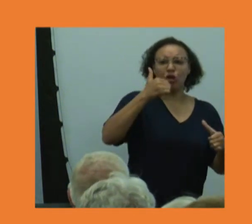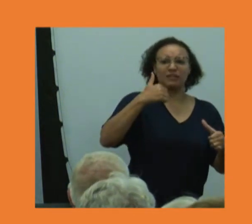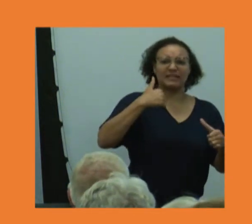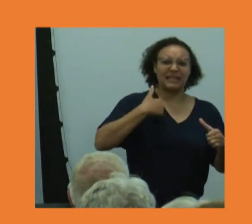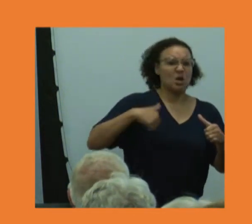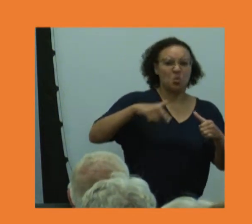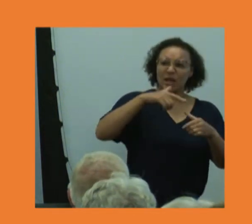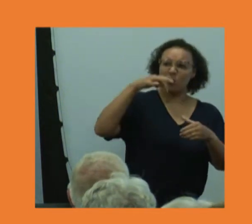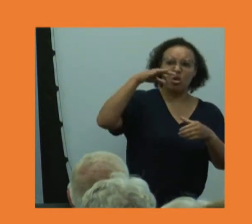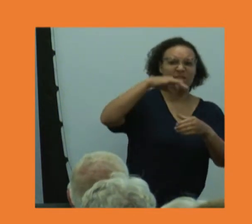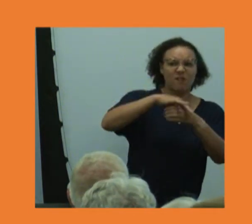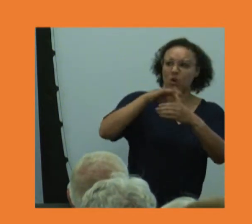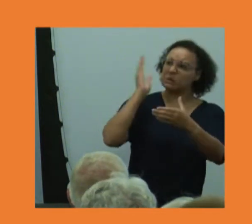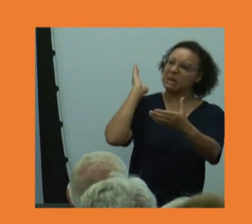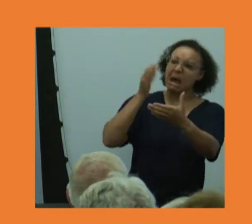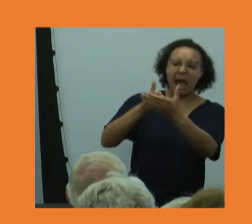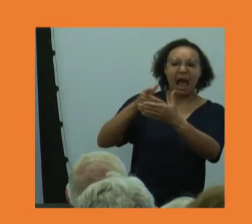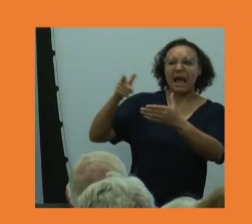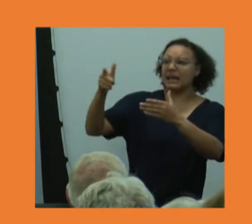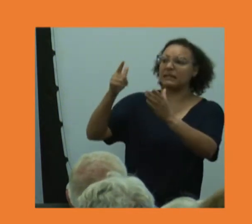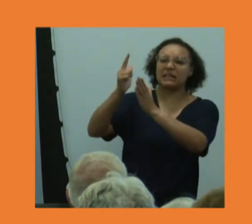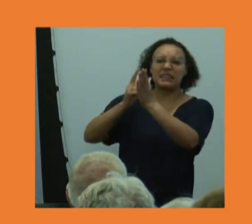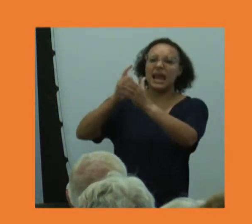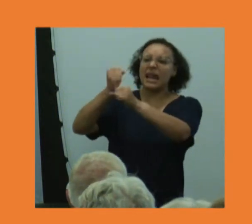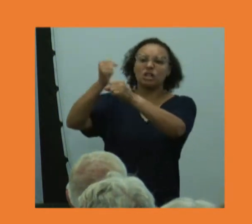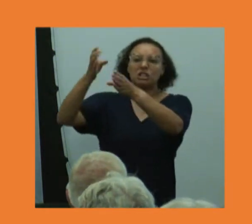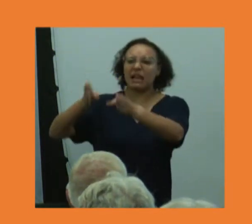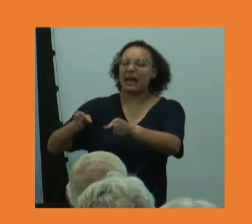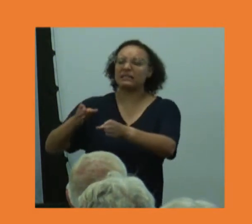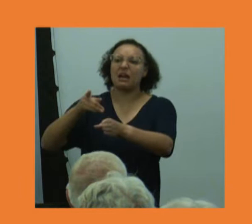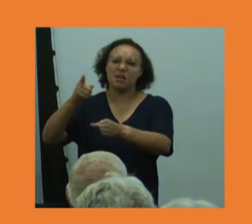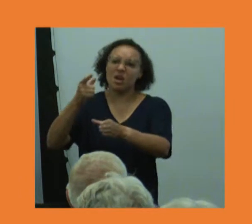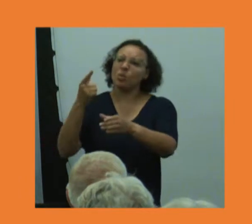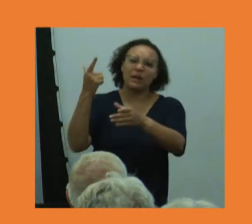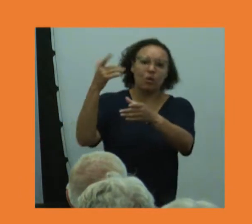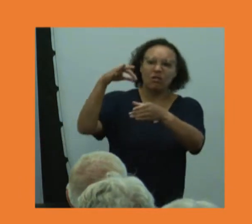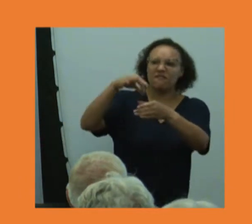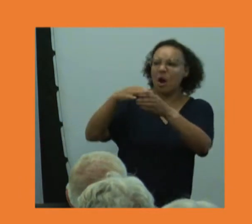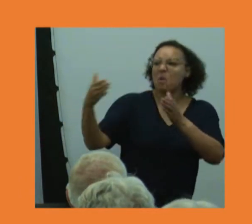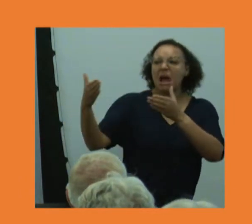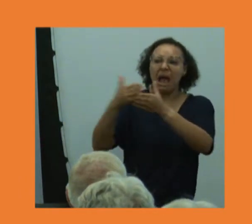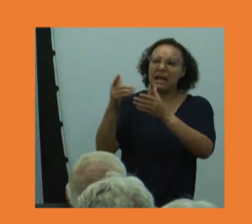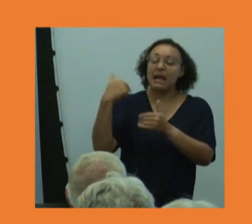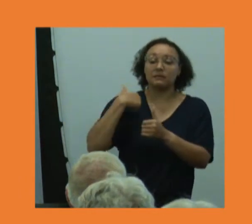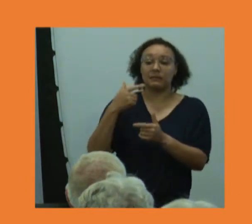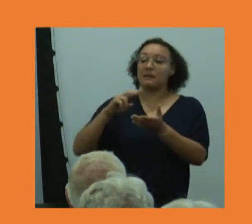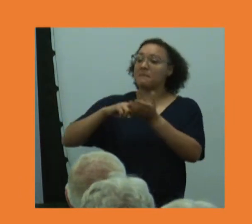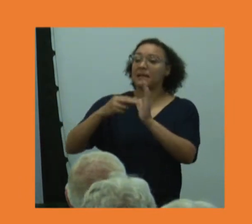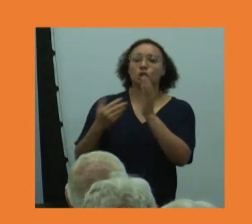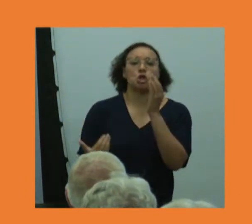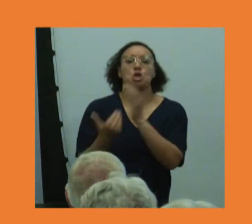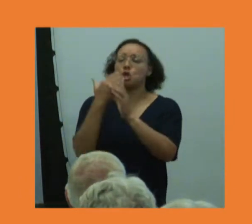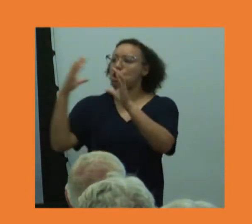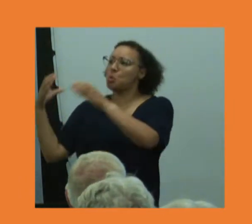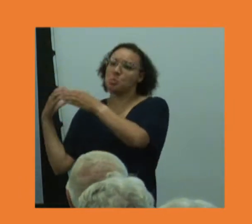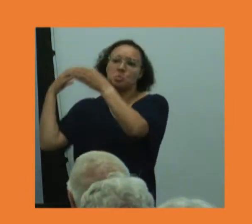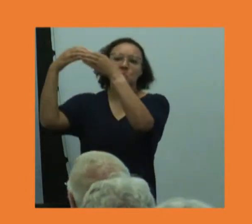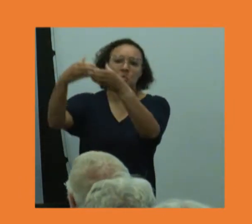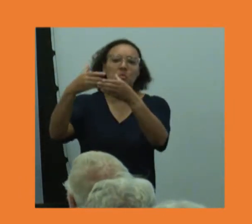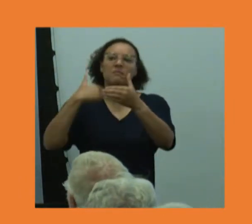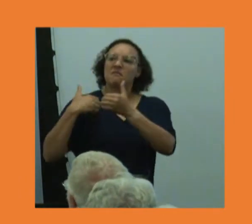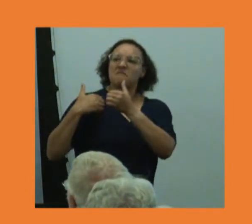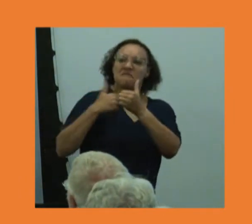legislators who are opposing the will of the party. Vote them out. Get new ones in there. And let them do what we